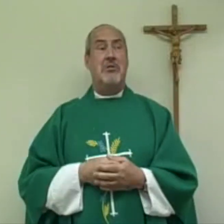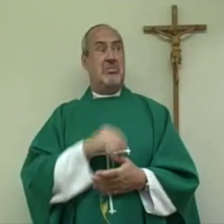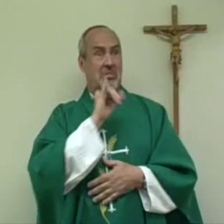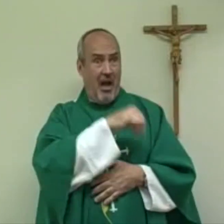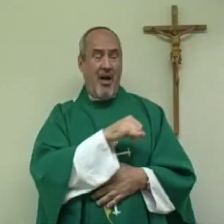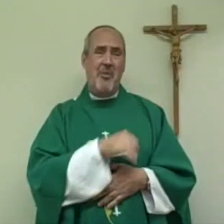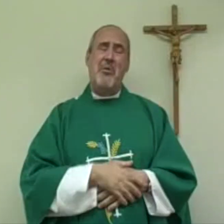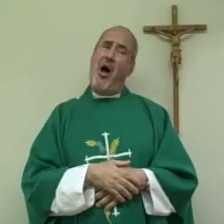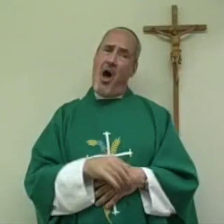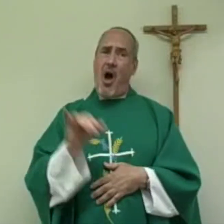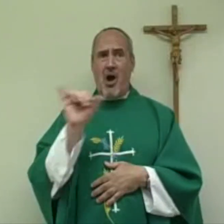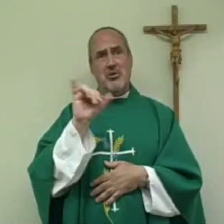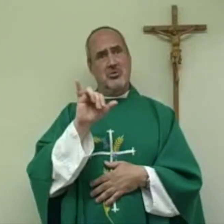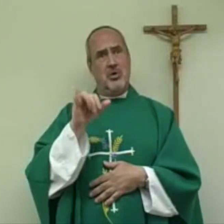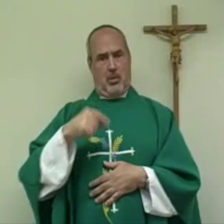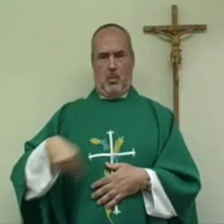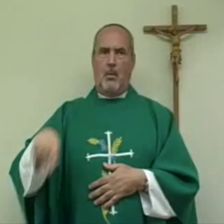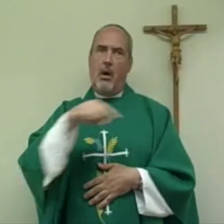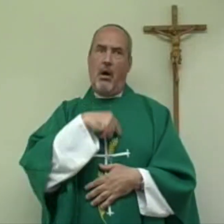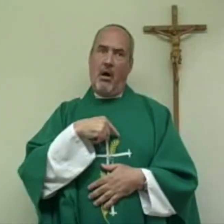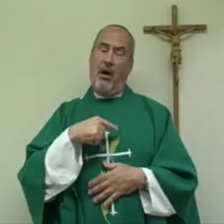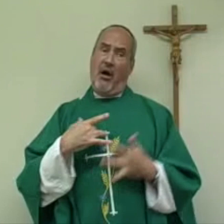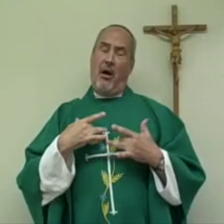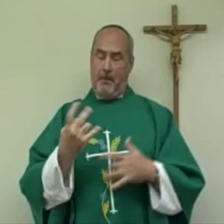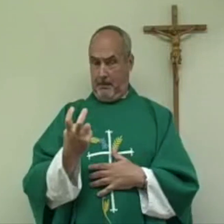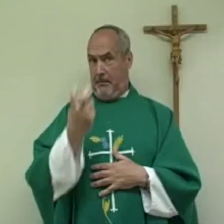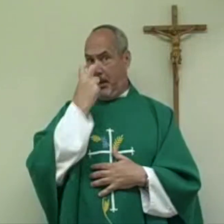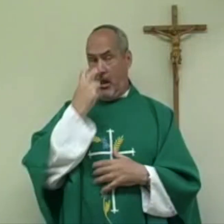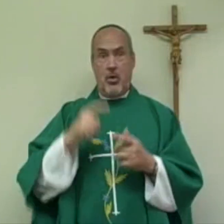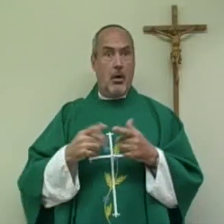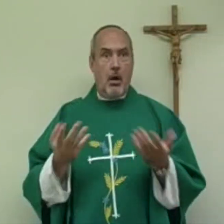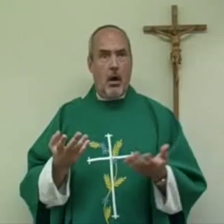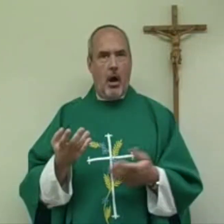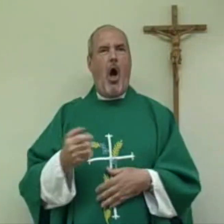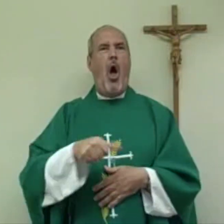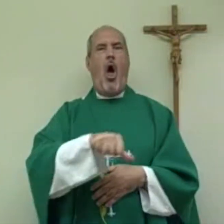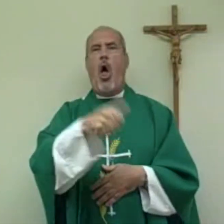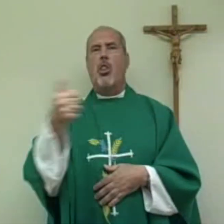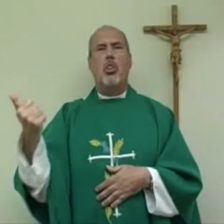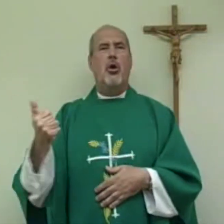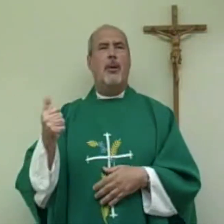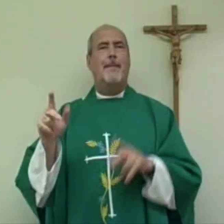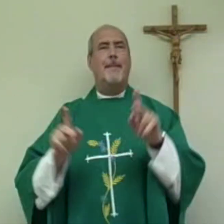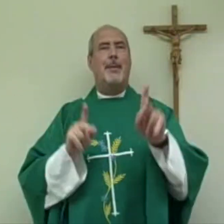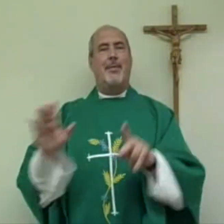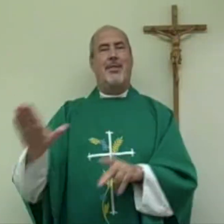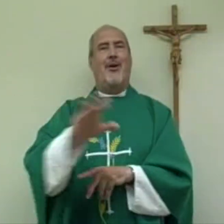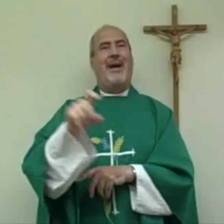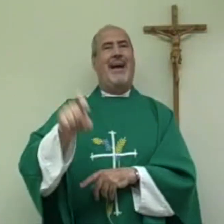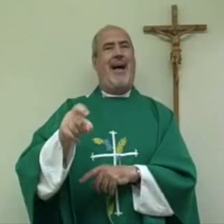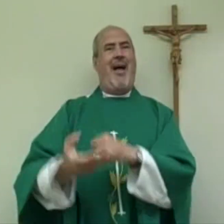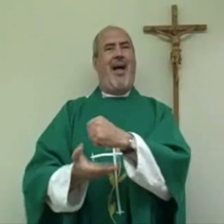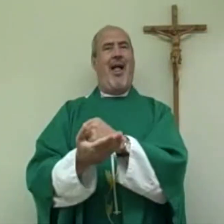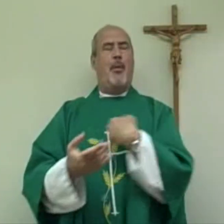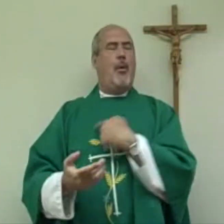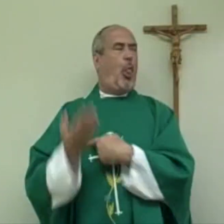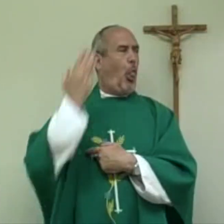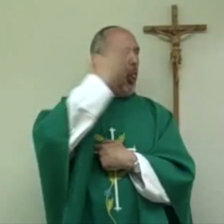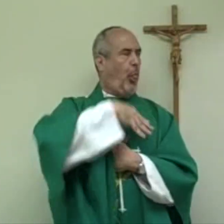don't see it. And also, we tend to be blind or not see that